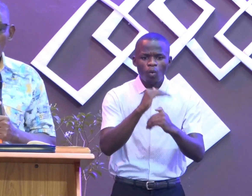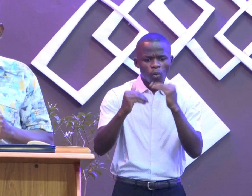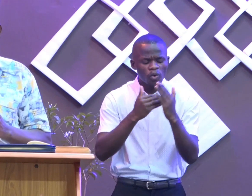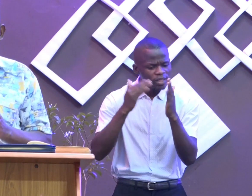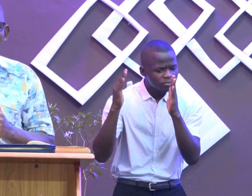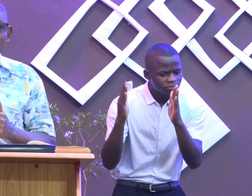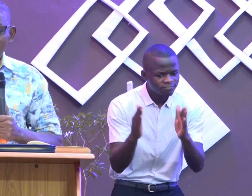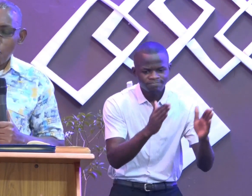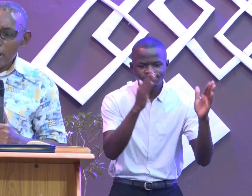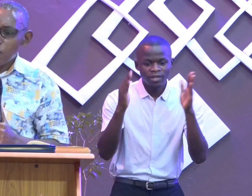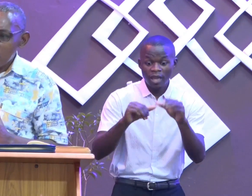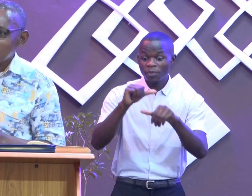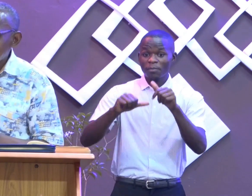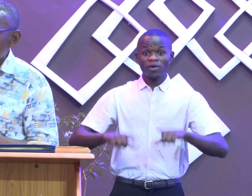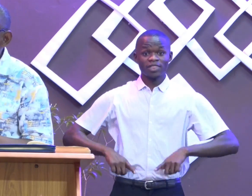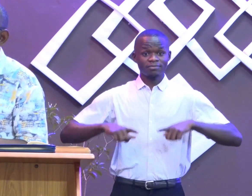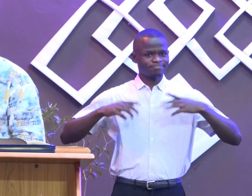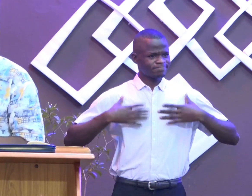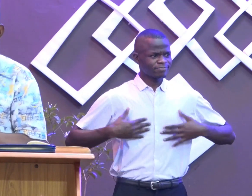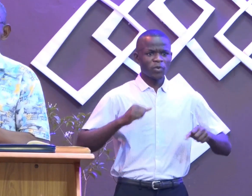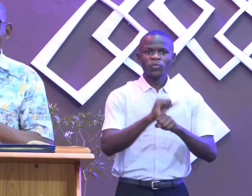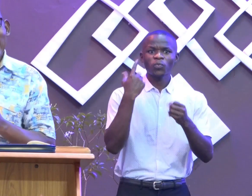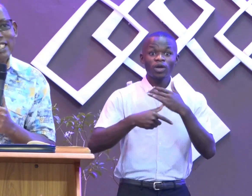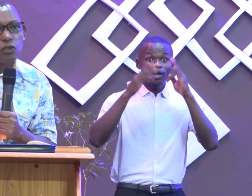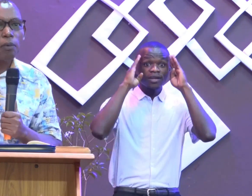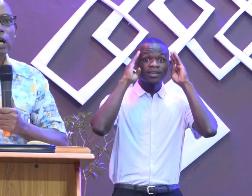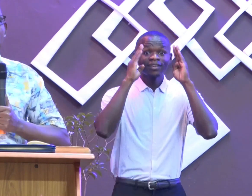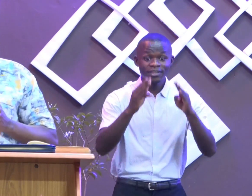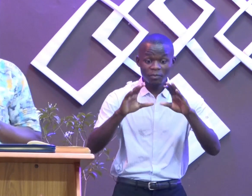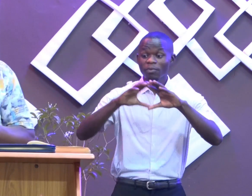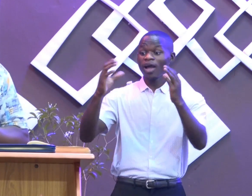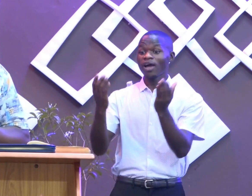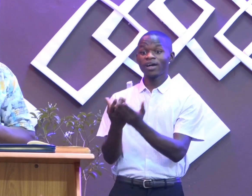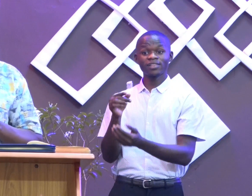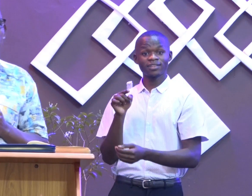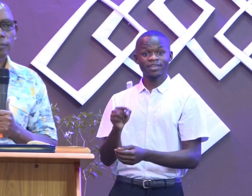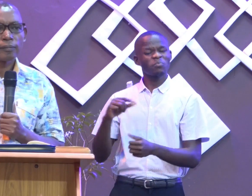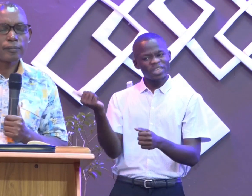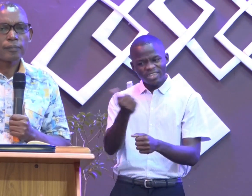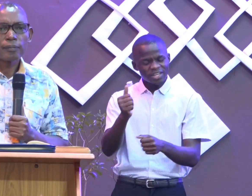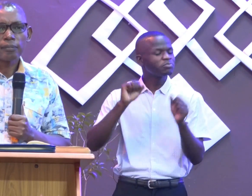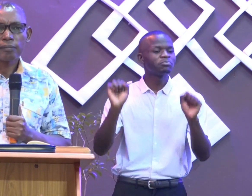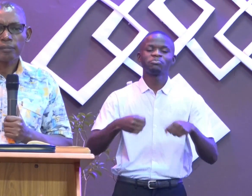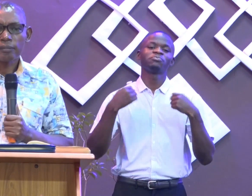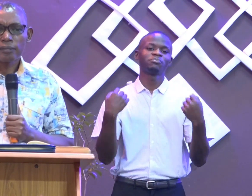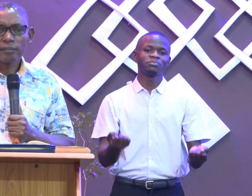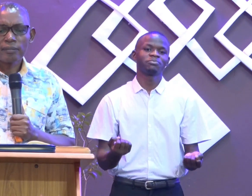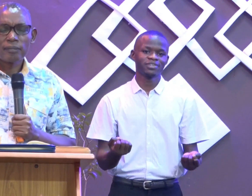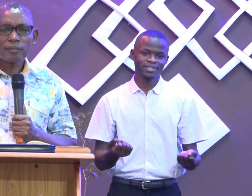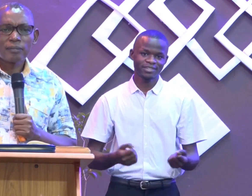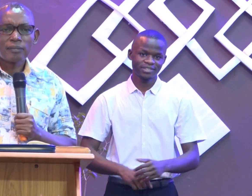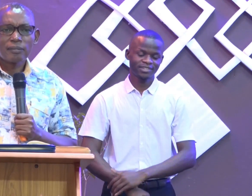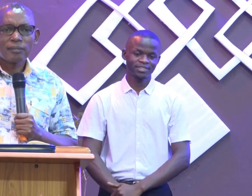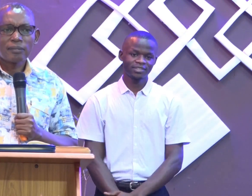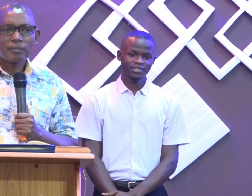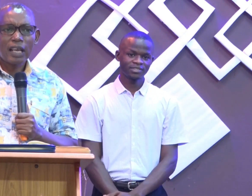tukola ku lw'obulamu bw'omubiri za kwenywereza nnyo ku nsi kuno wadde nga tekisoboka. The plans we make for the physical life are to establish ourselves